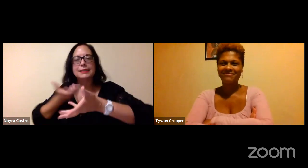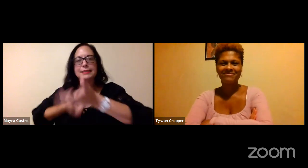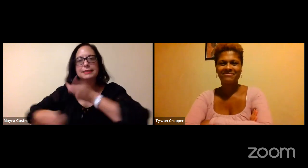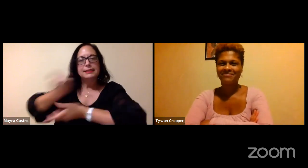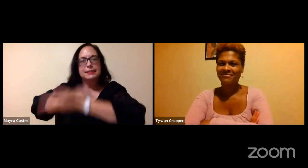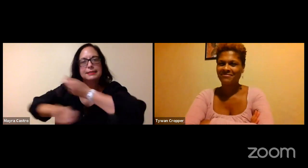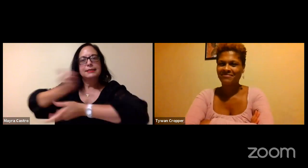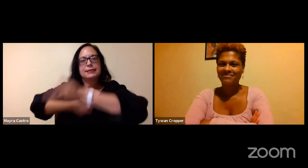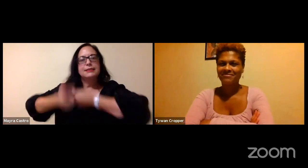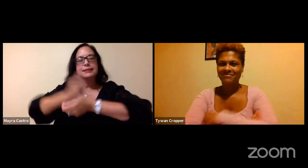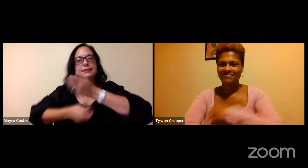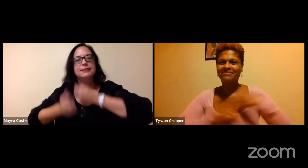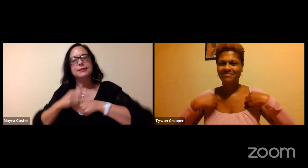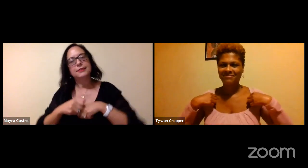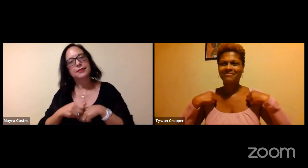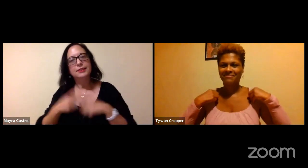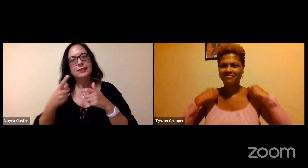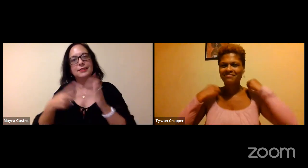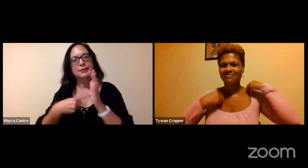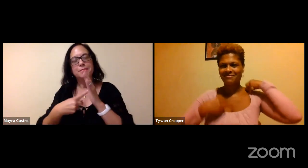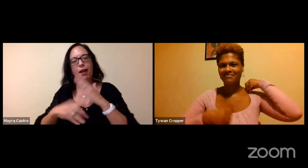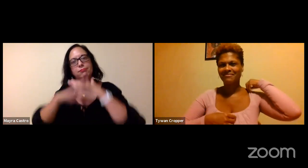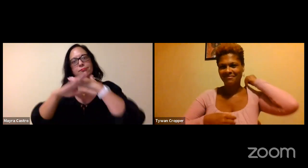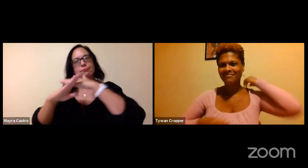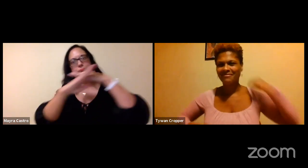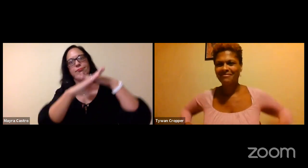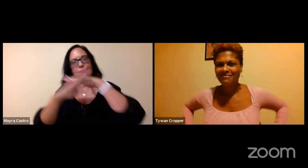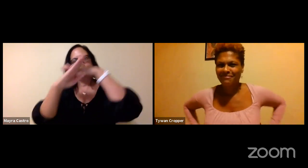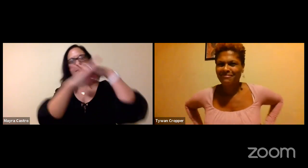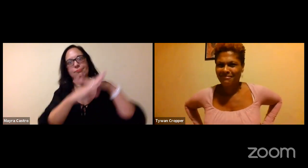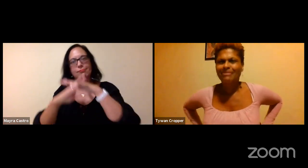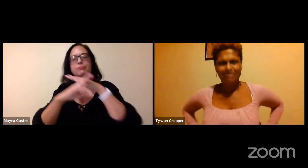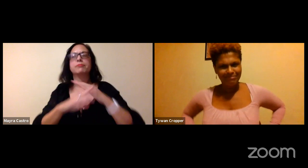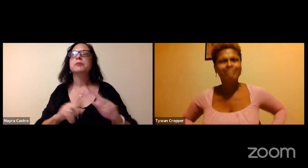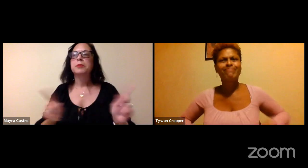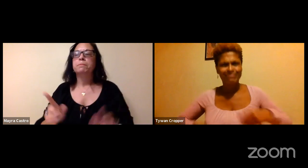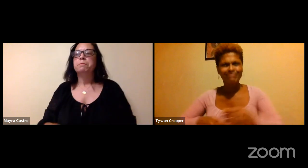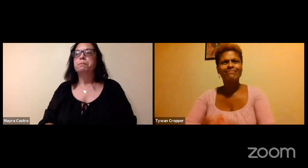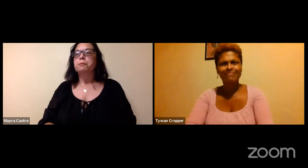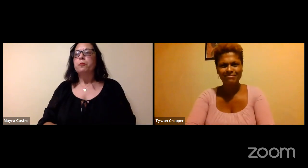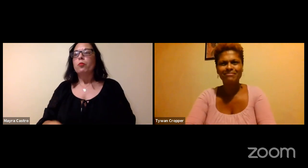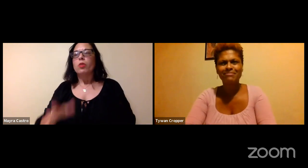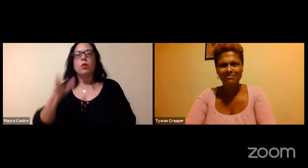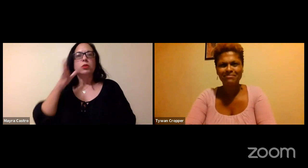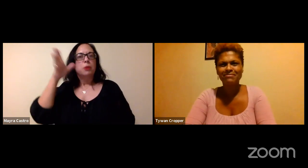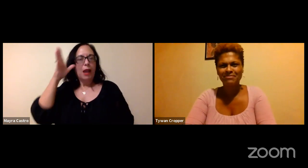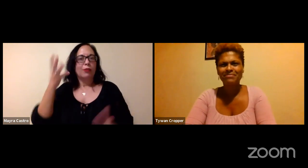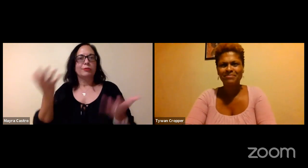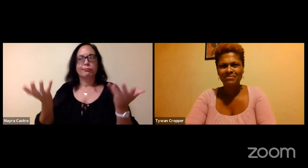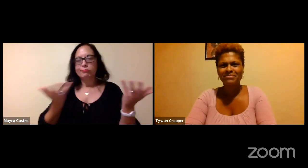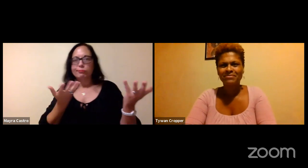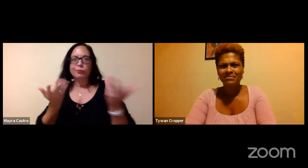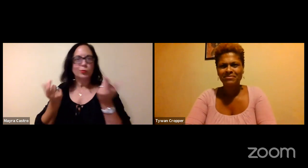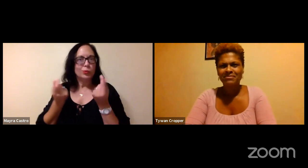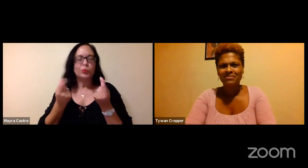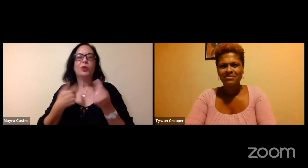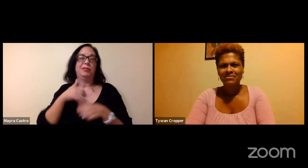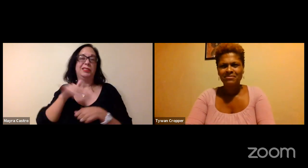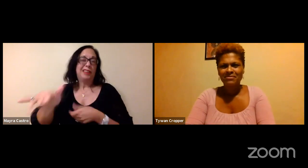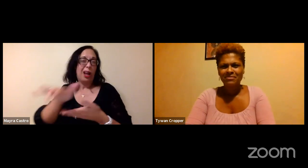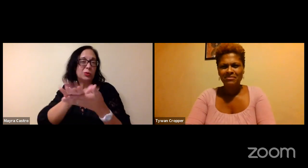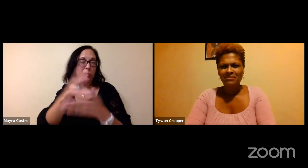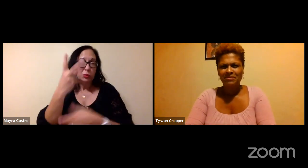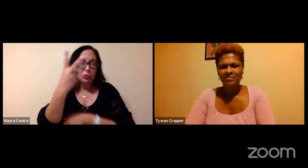And as I said, they really tried to make communication accessible for me, even though there were barriers at time.